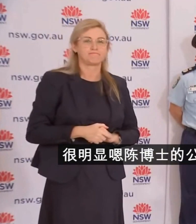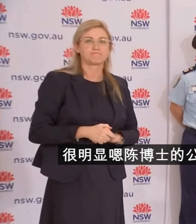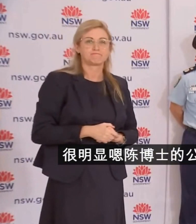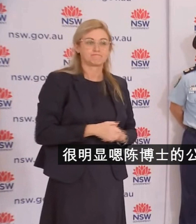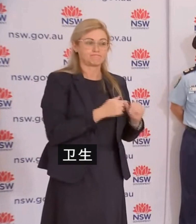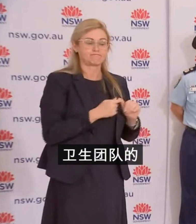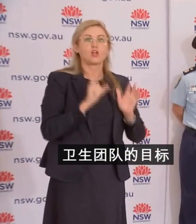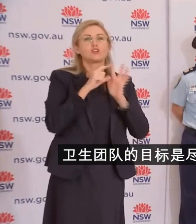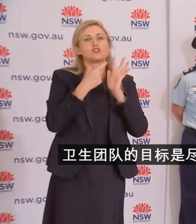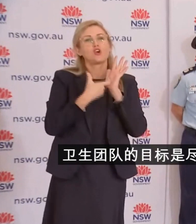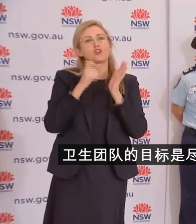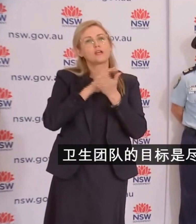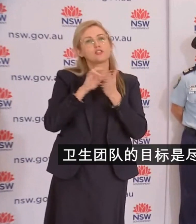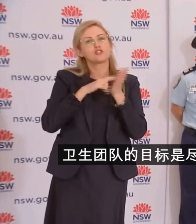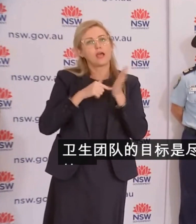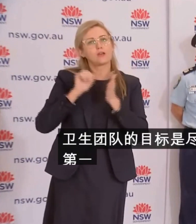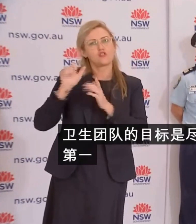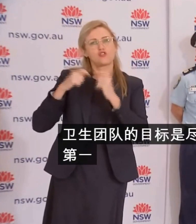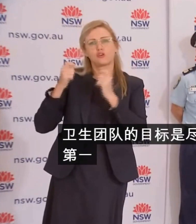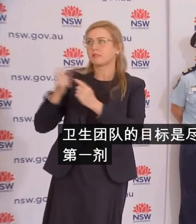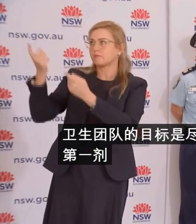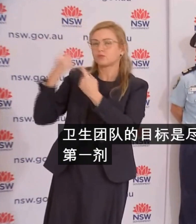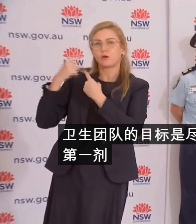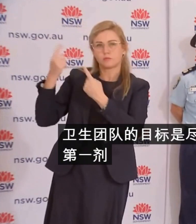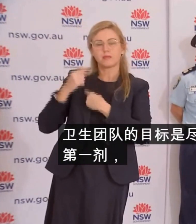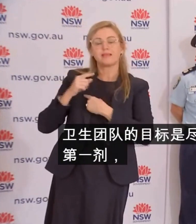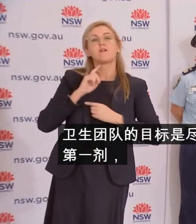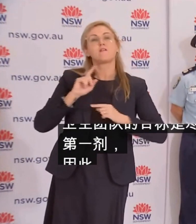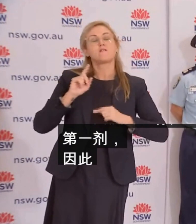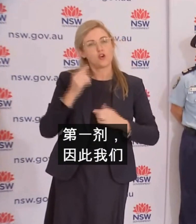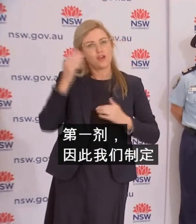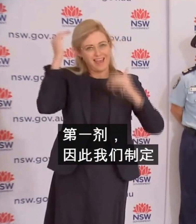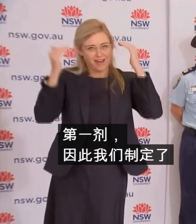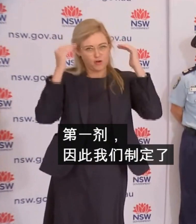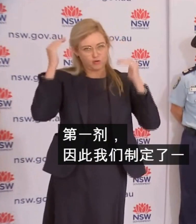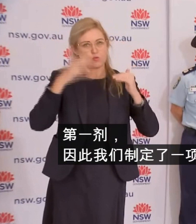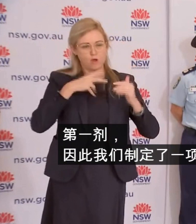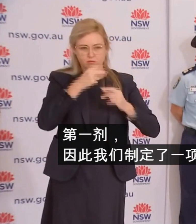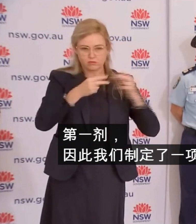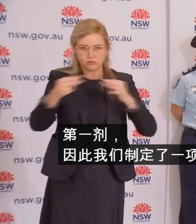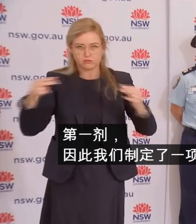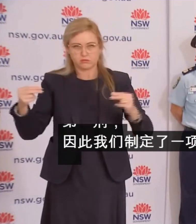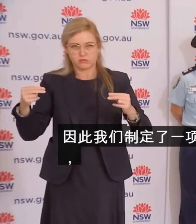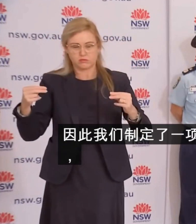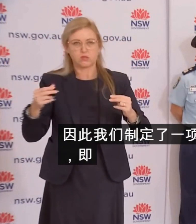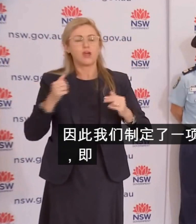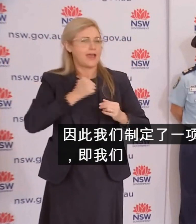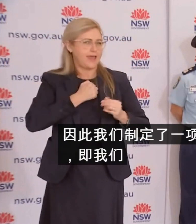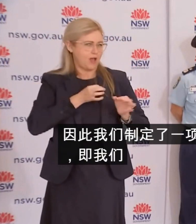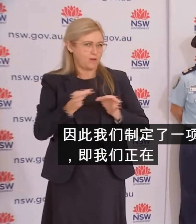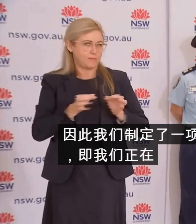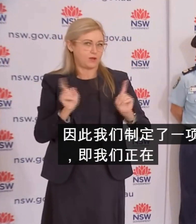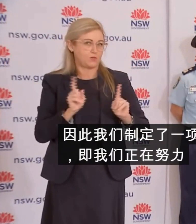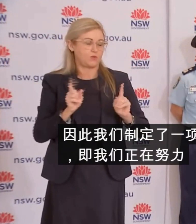health team, from Dr. Chan's public health team, is to get as many first doses in our citizens as quickly as possible. So we have a strategy whereby